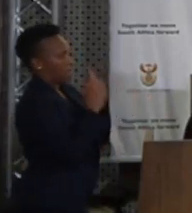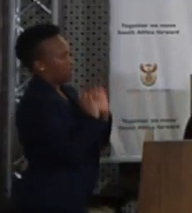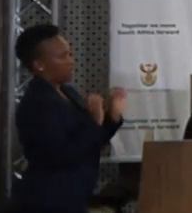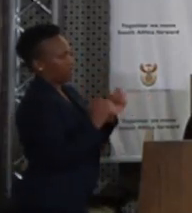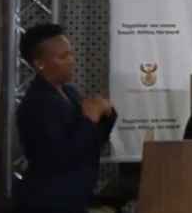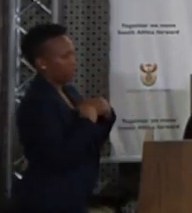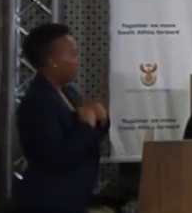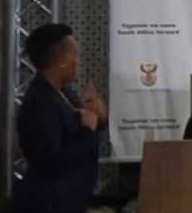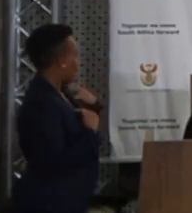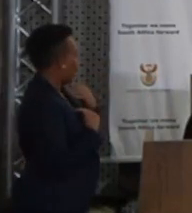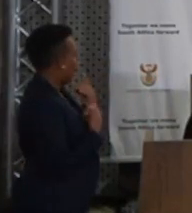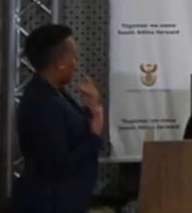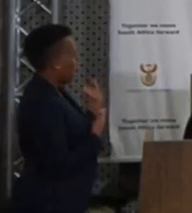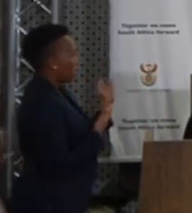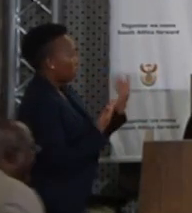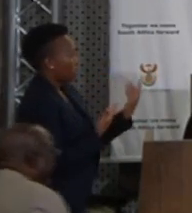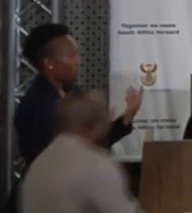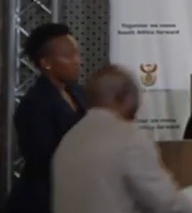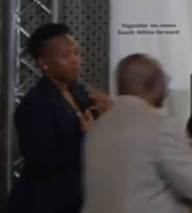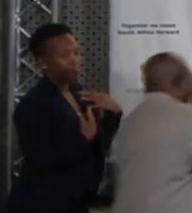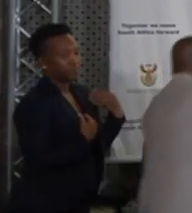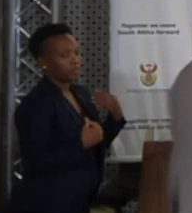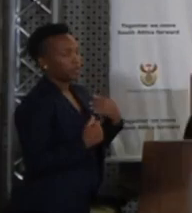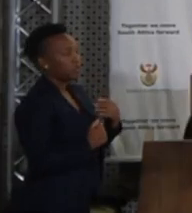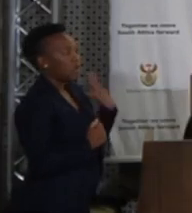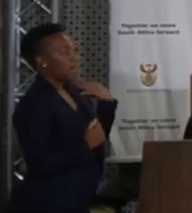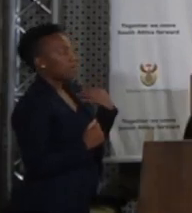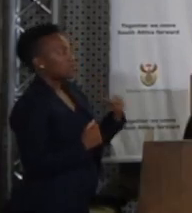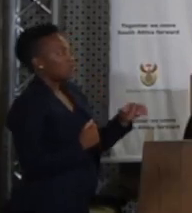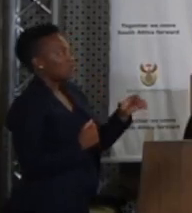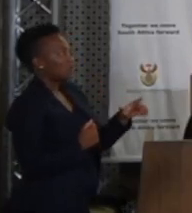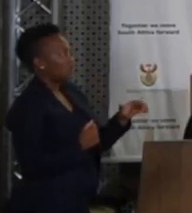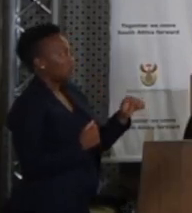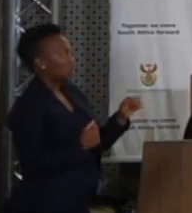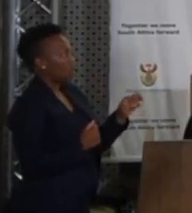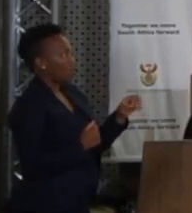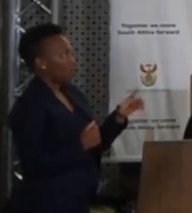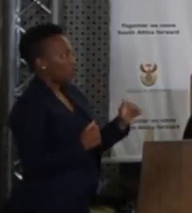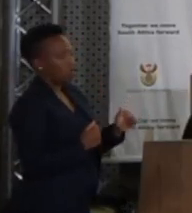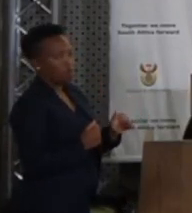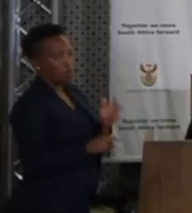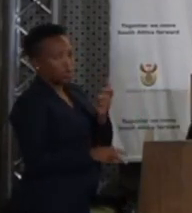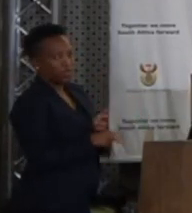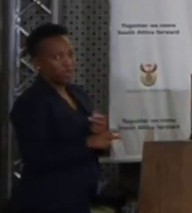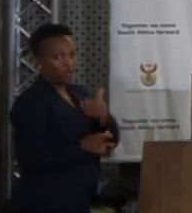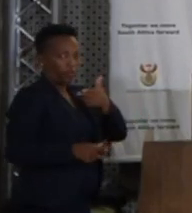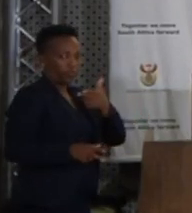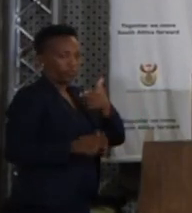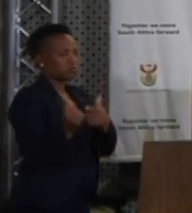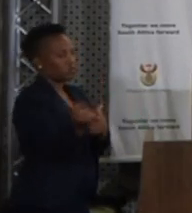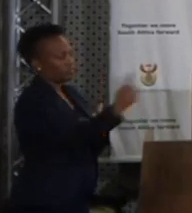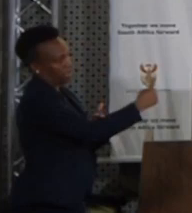for you, no question for water. Minister Lamola, in fact, come this side because it's difficult for those